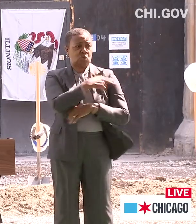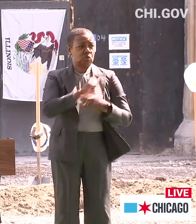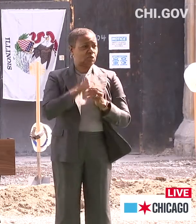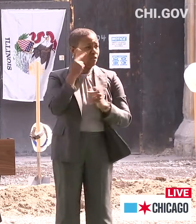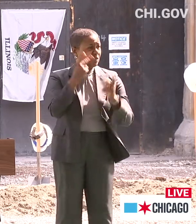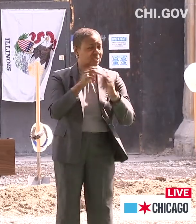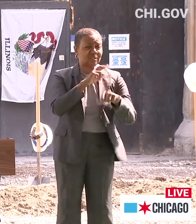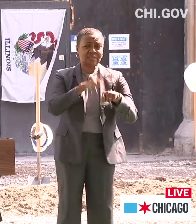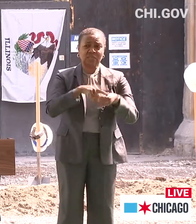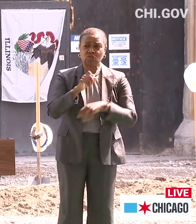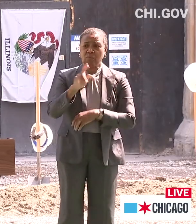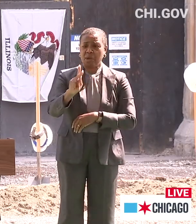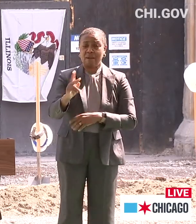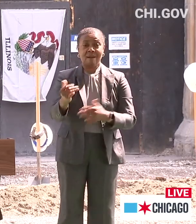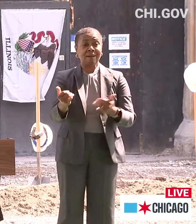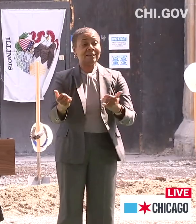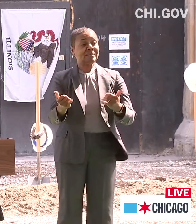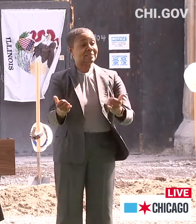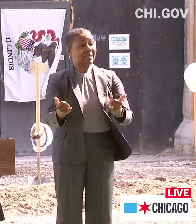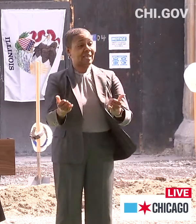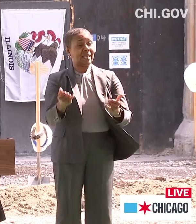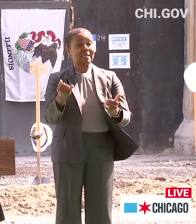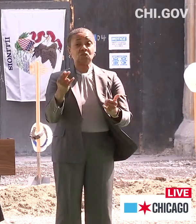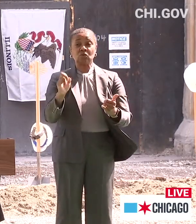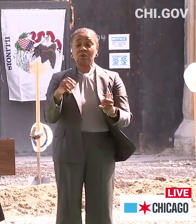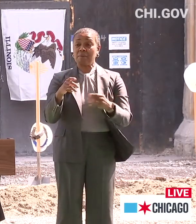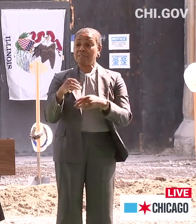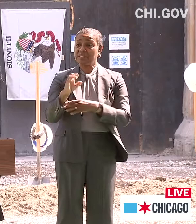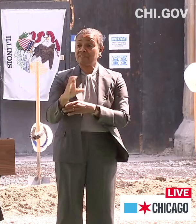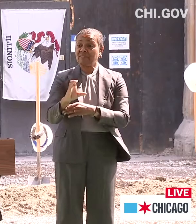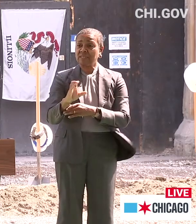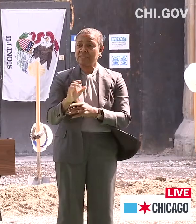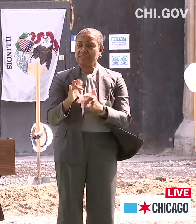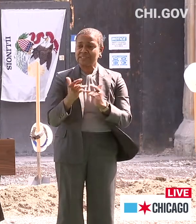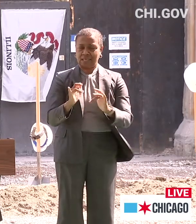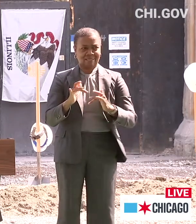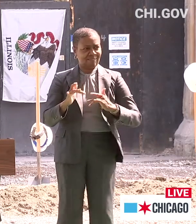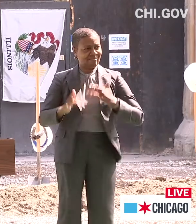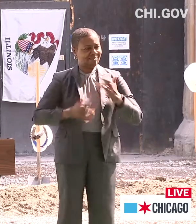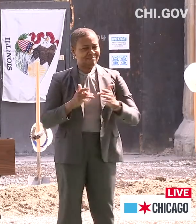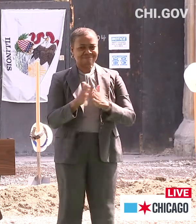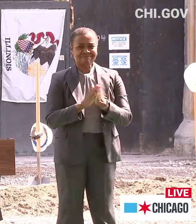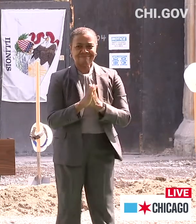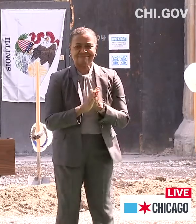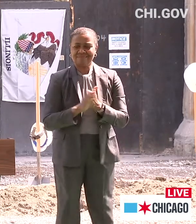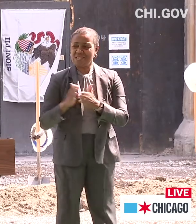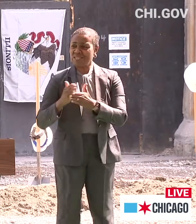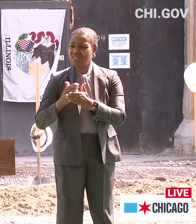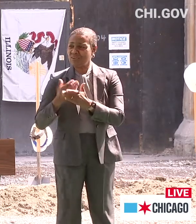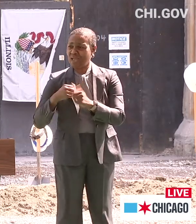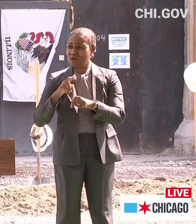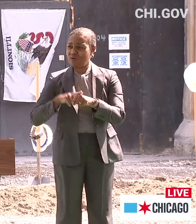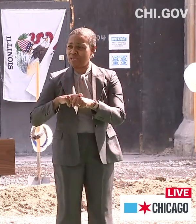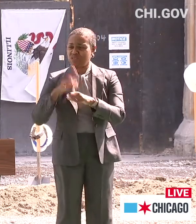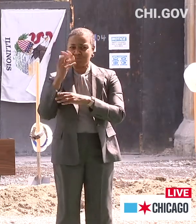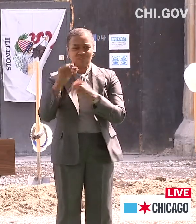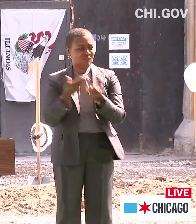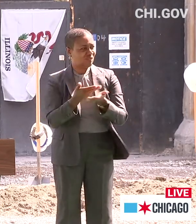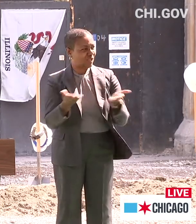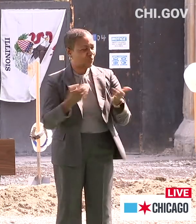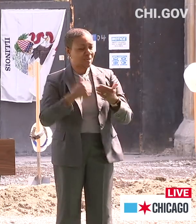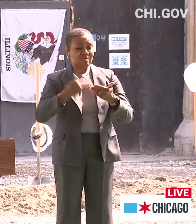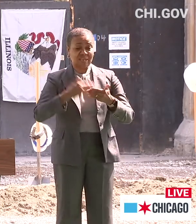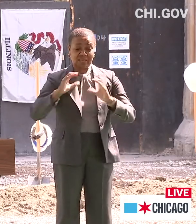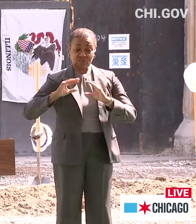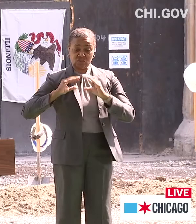park. Today, Union Pacific remains enthusiastic about sharing the wonders of our nation with the next generation of